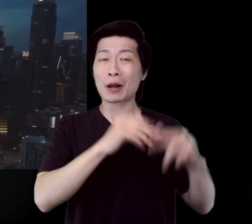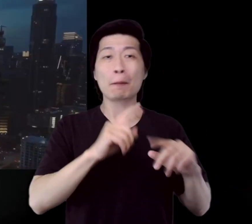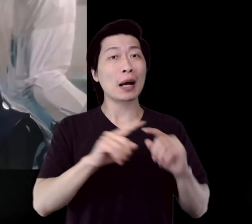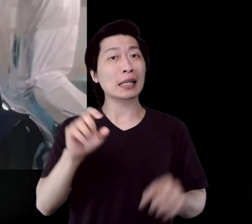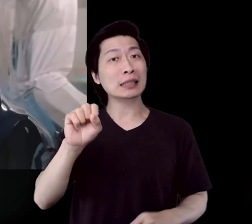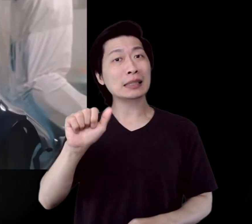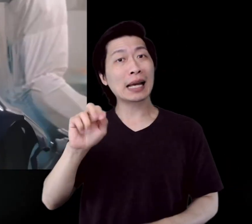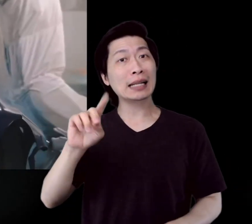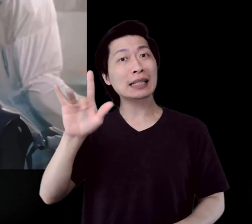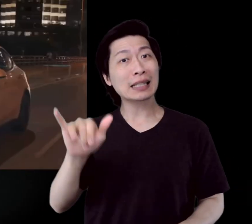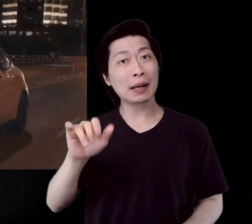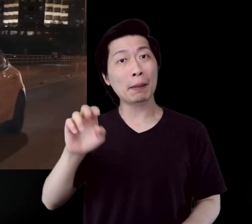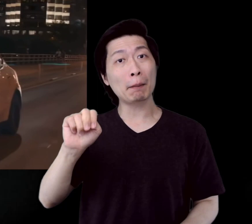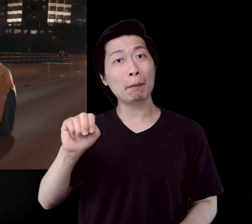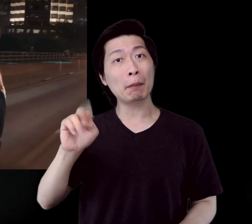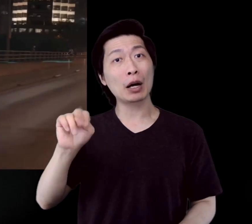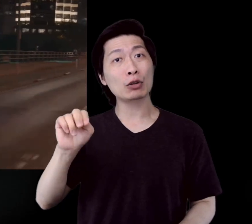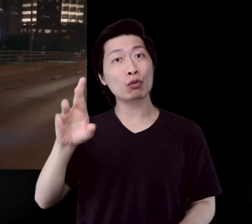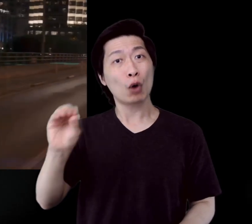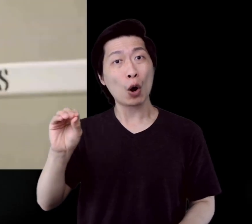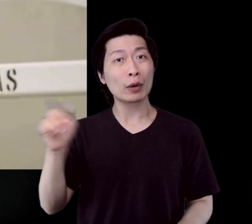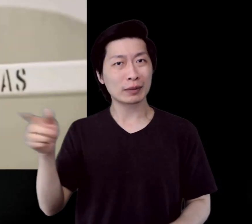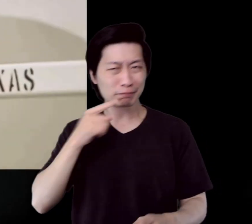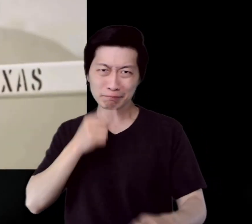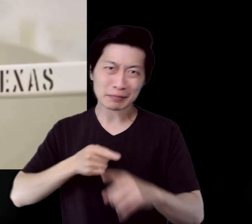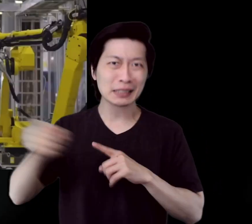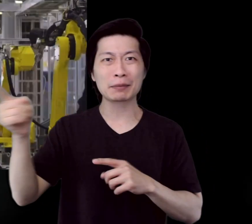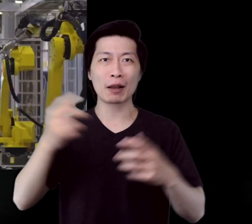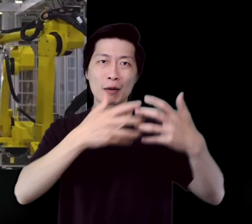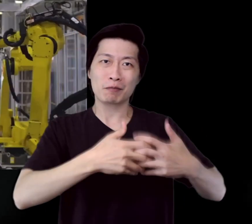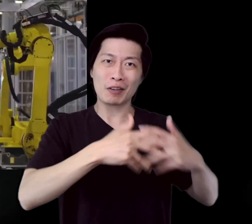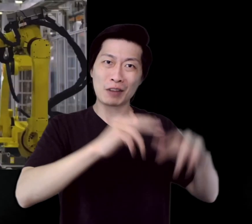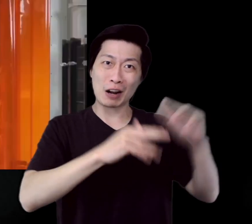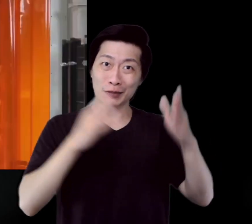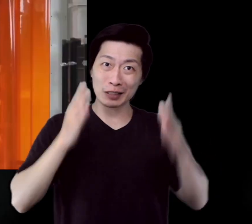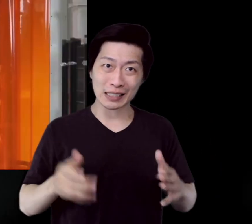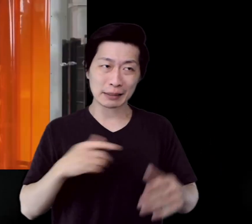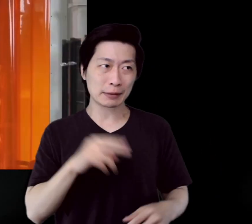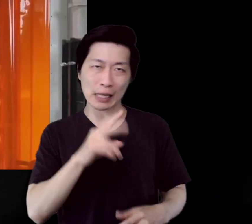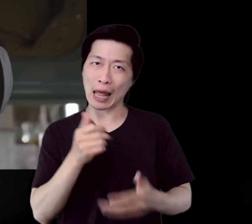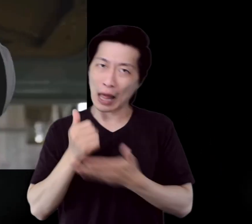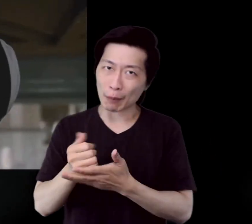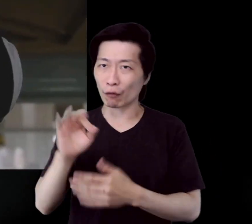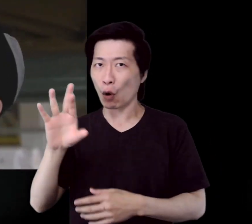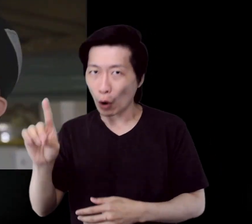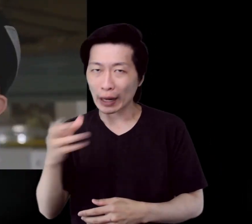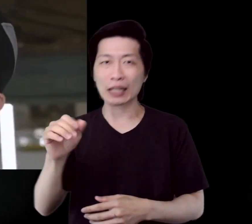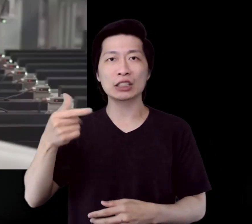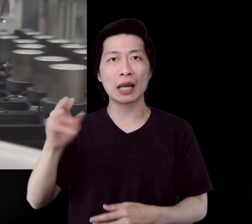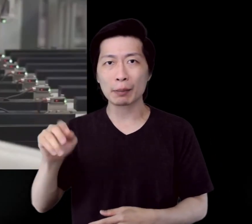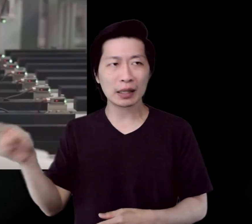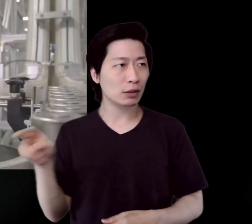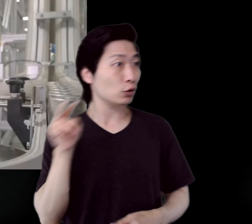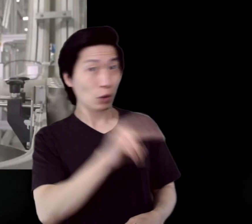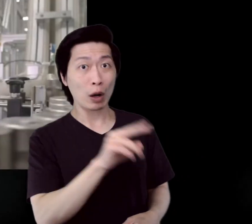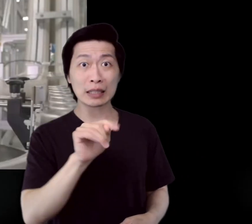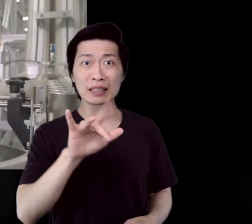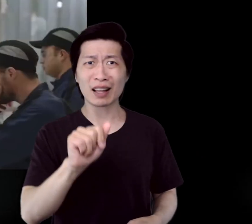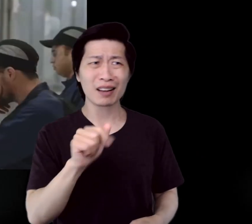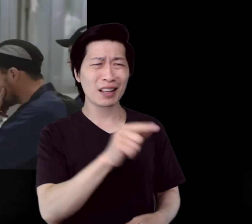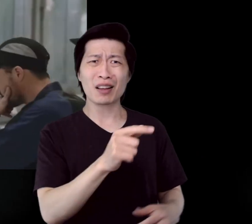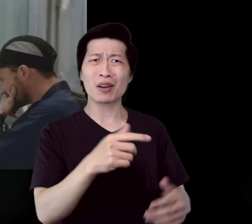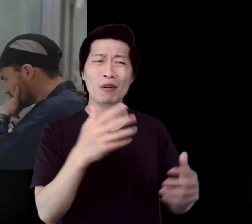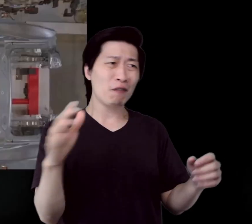helped most car companies to become better manufacturers and have worked for Ford and GM, was just blown away by Tesla's